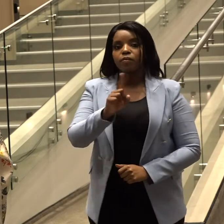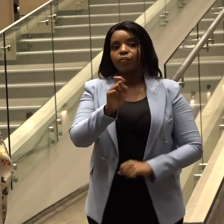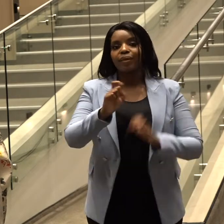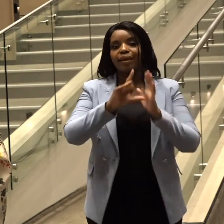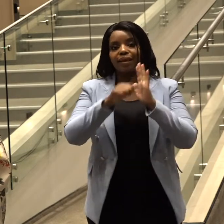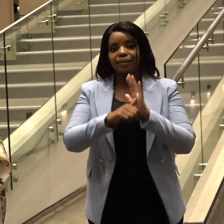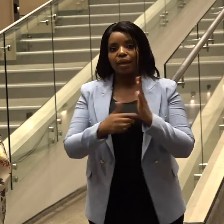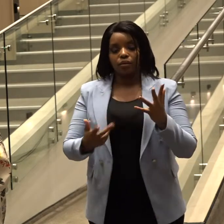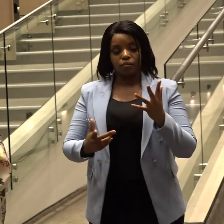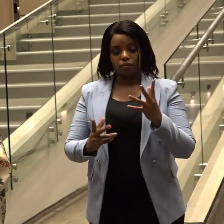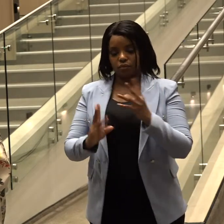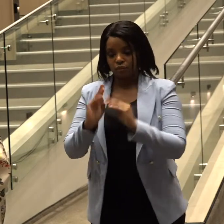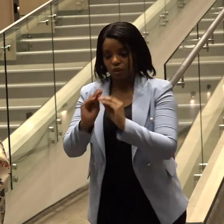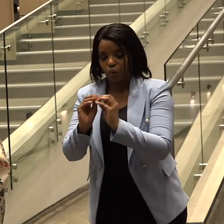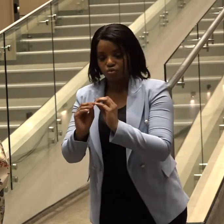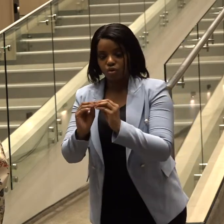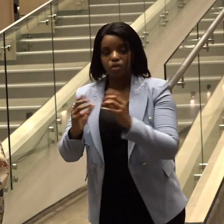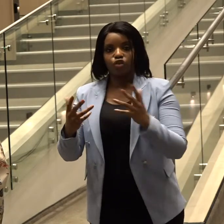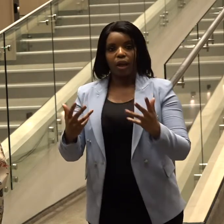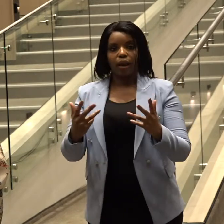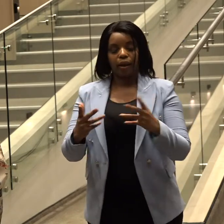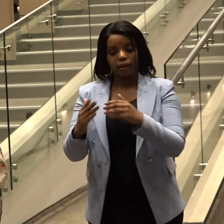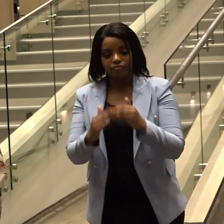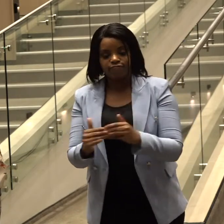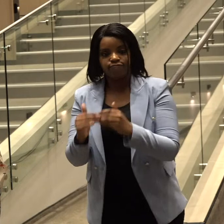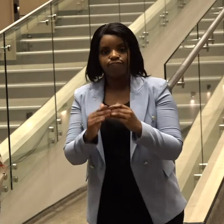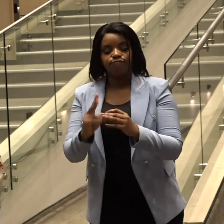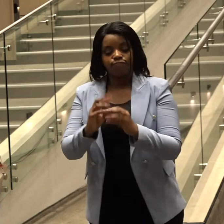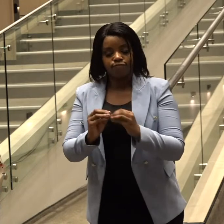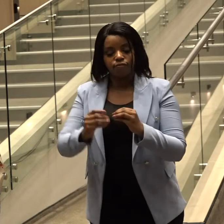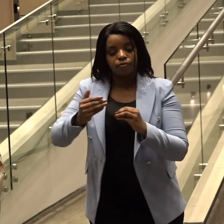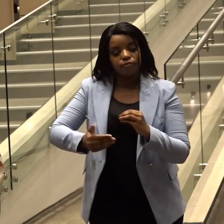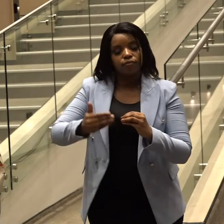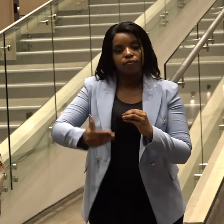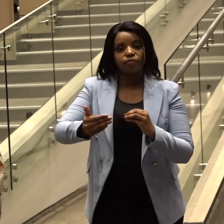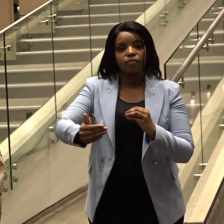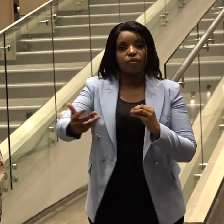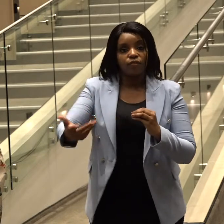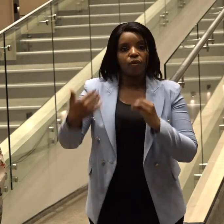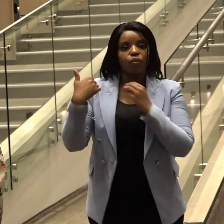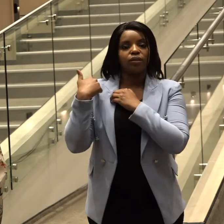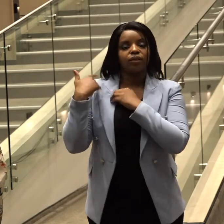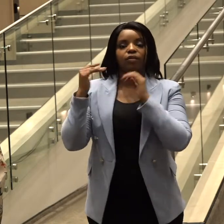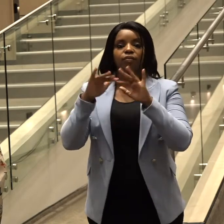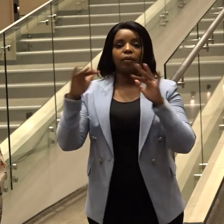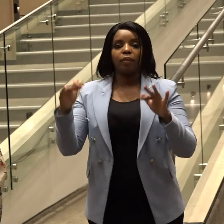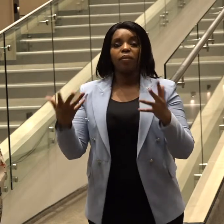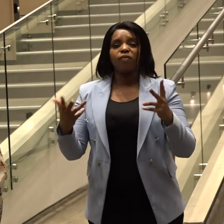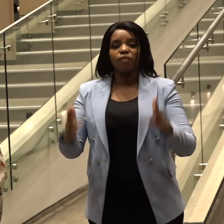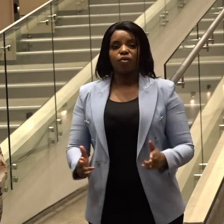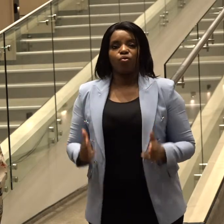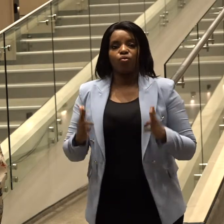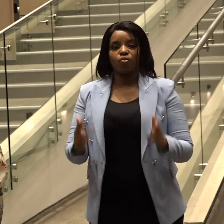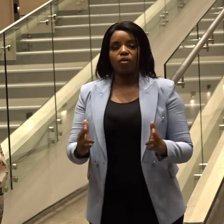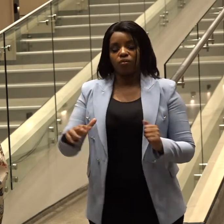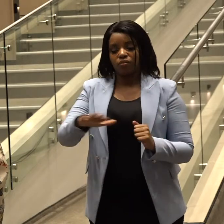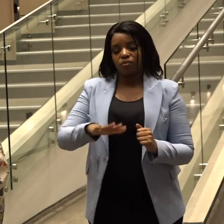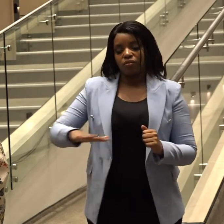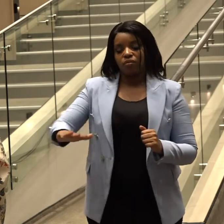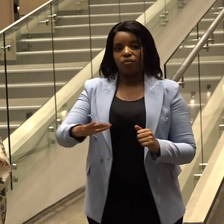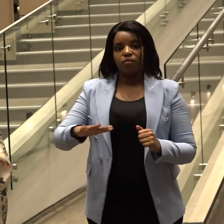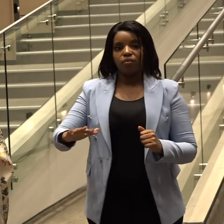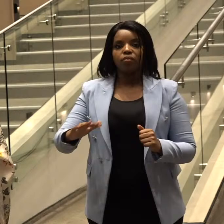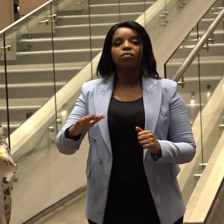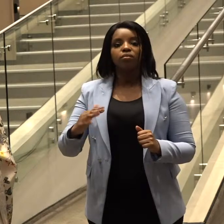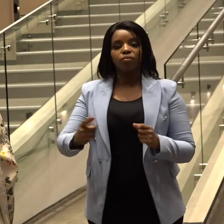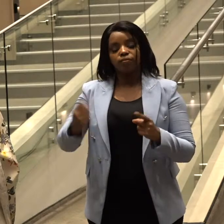and maintenance of Railway Safety Services as far as new words operations